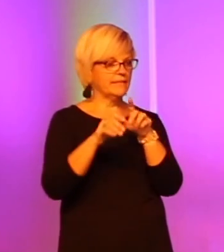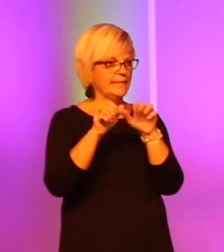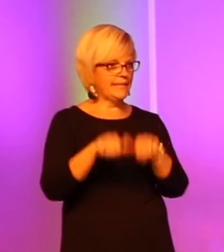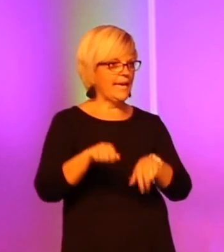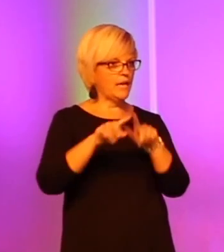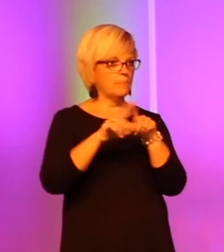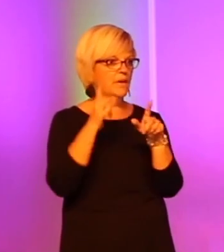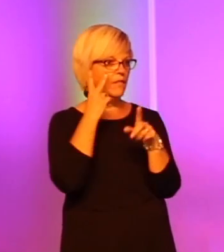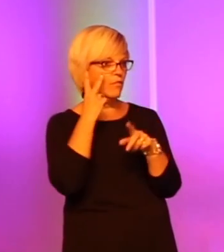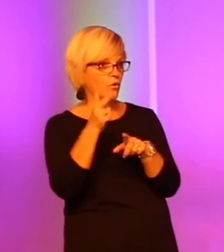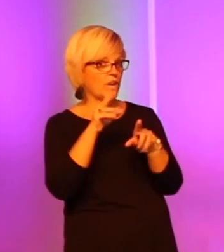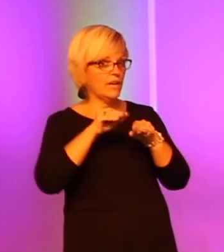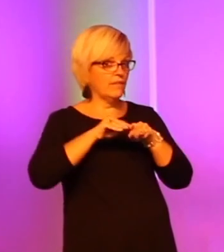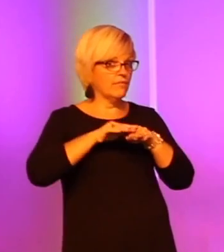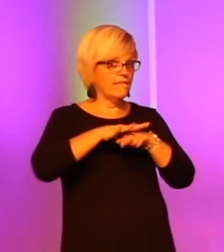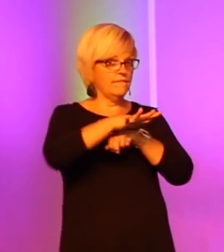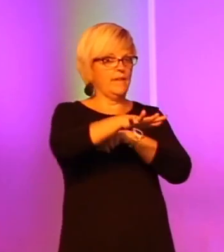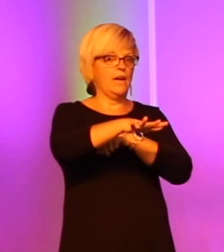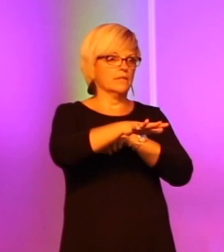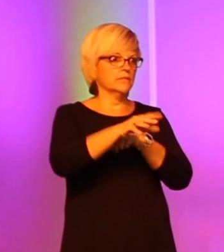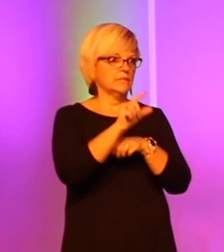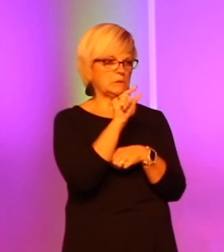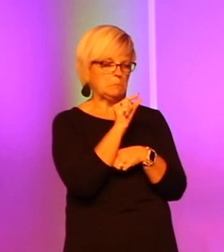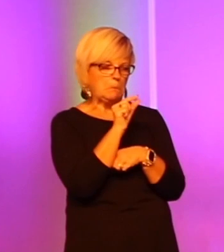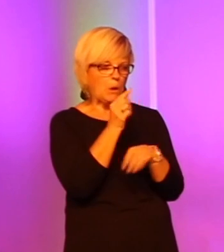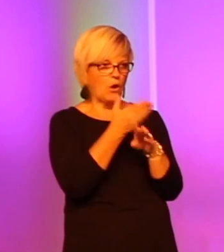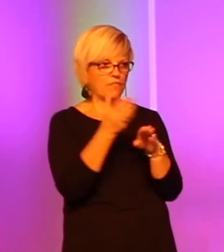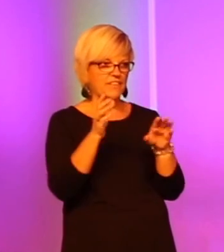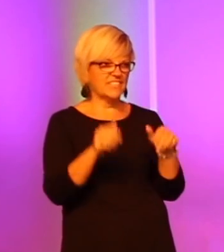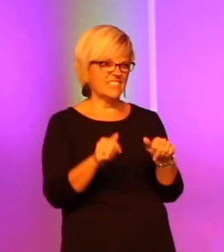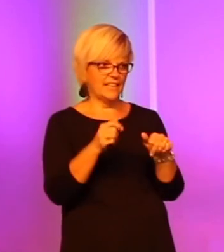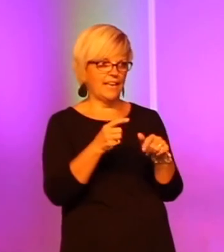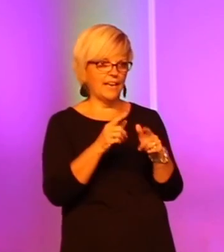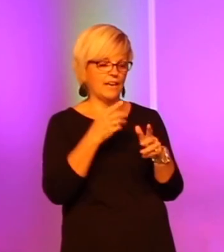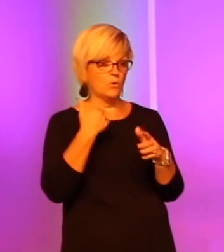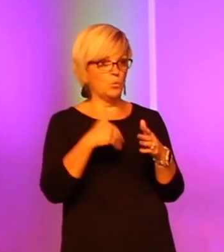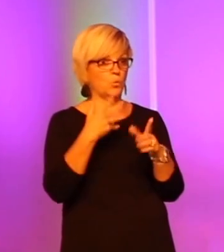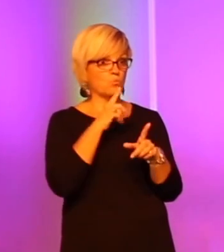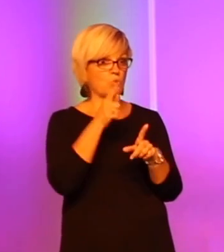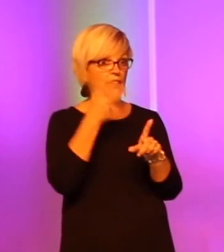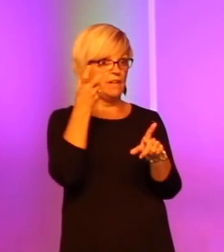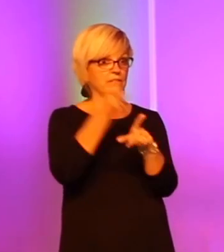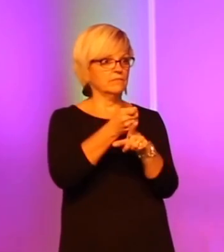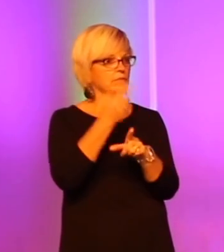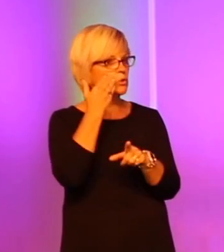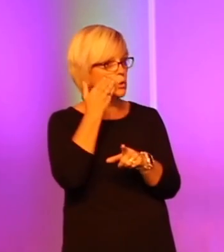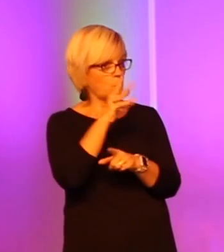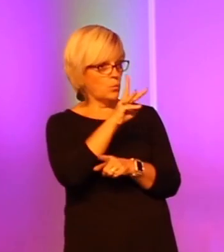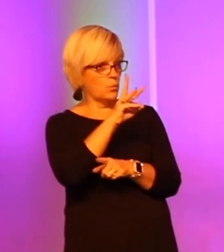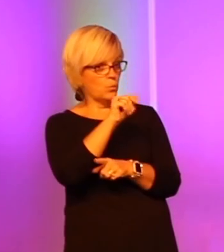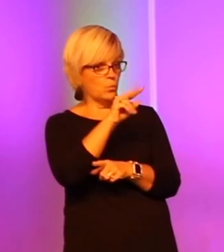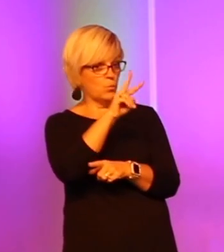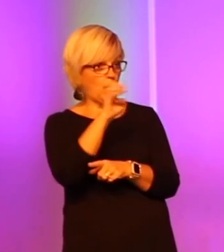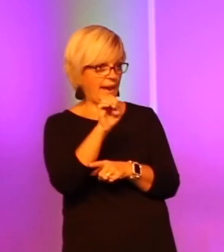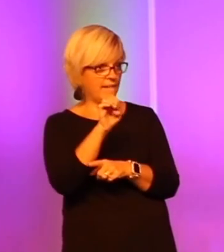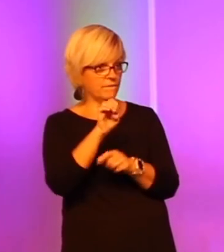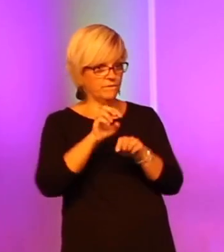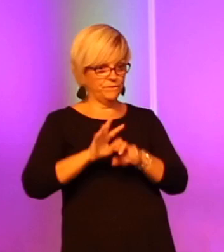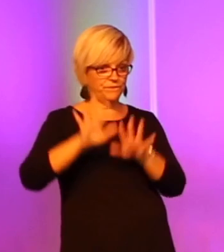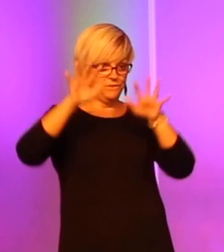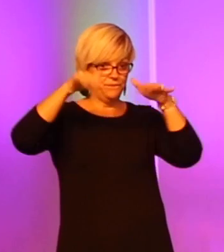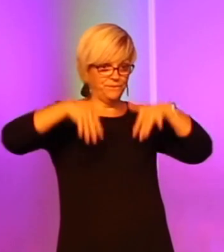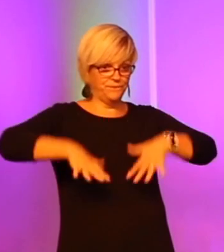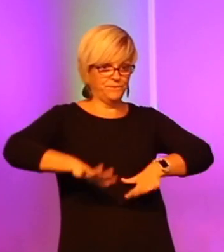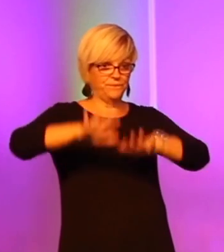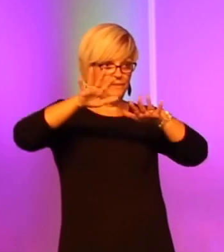effect. Even little things make a big difference. You know what a wave is? Just a really big ripple. That's what it is.